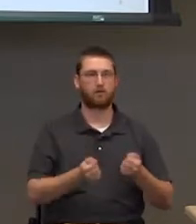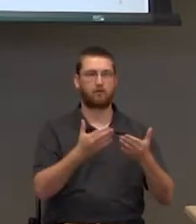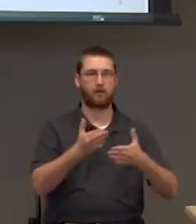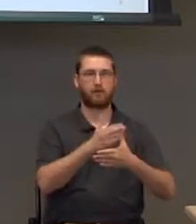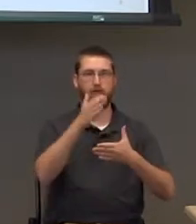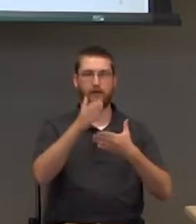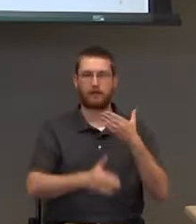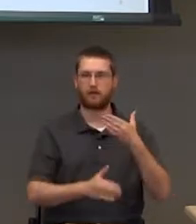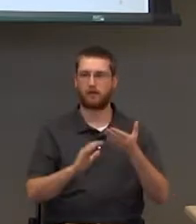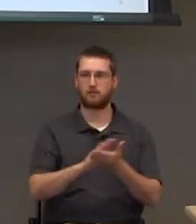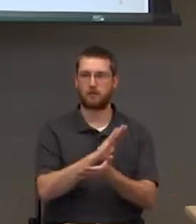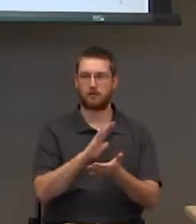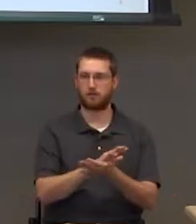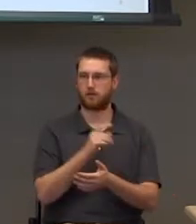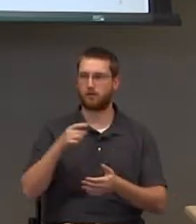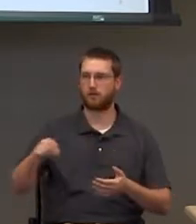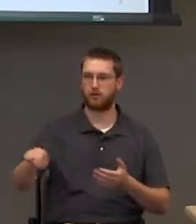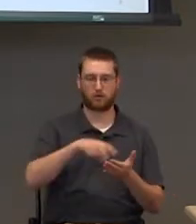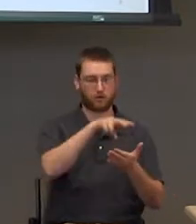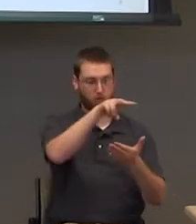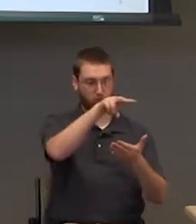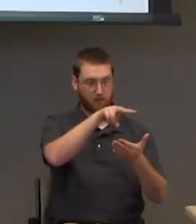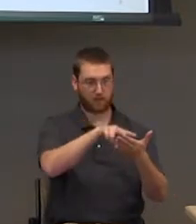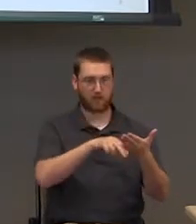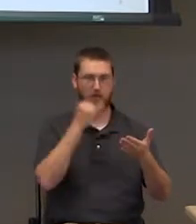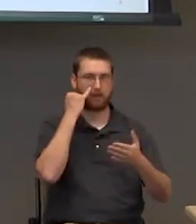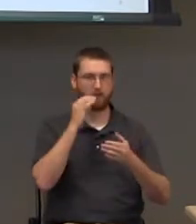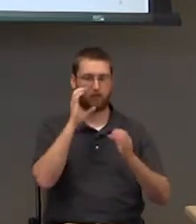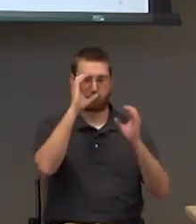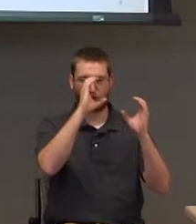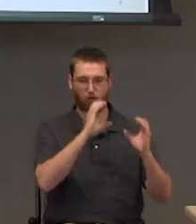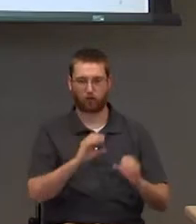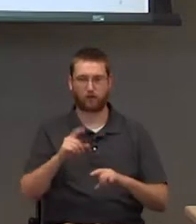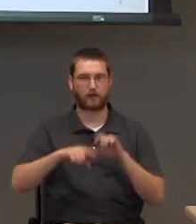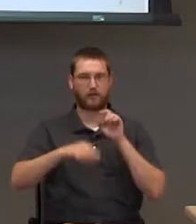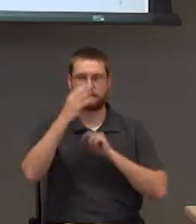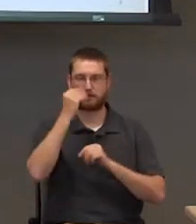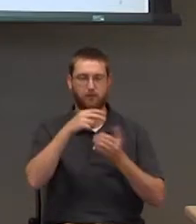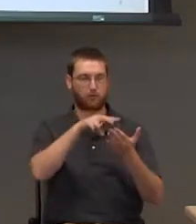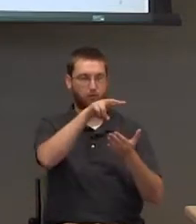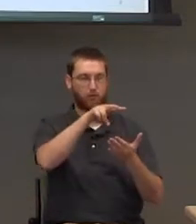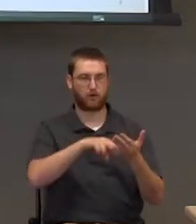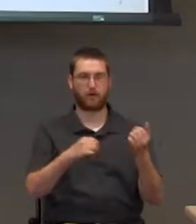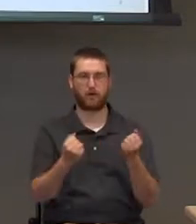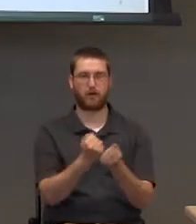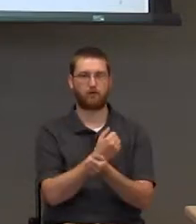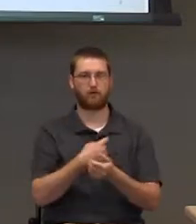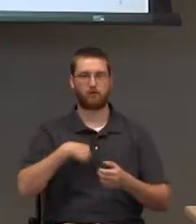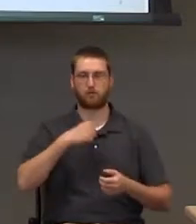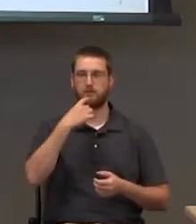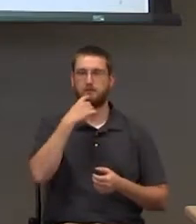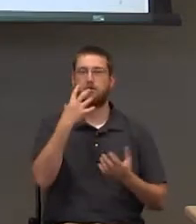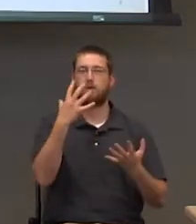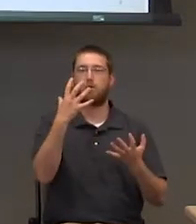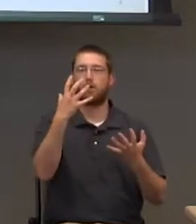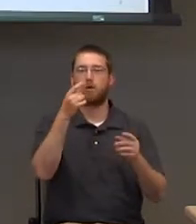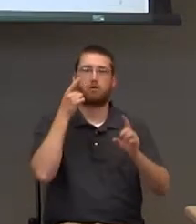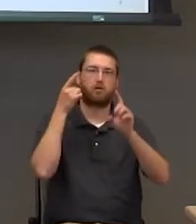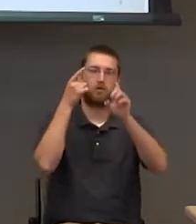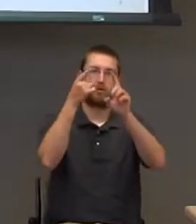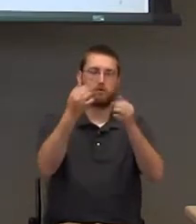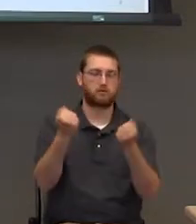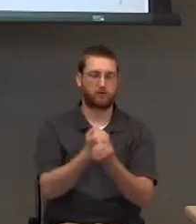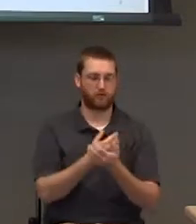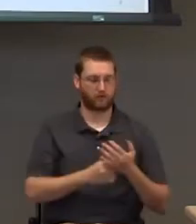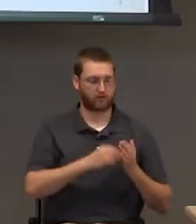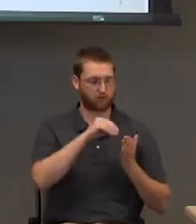document that you will all read when you have insomnia problems, is the menu. The items of all the different things you said you wanted to do, here are all the different actions